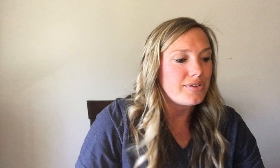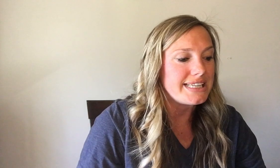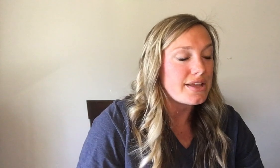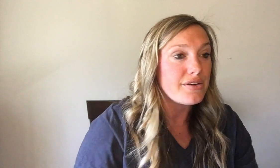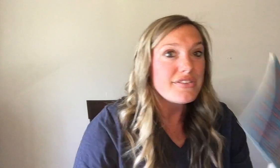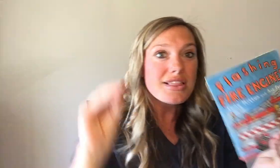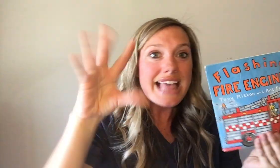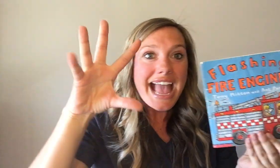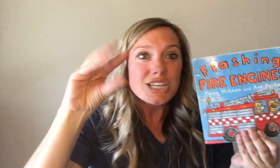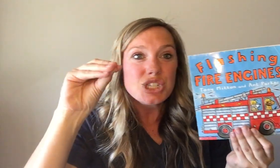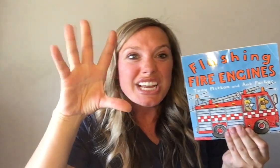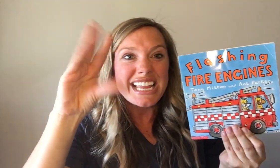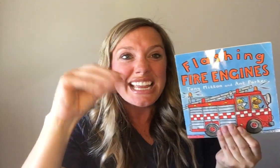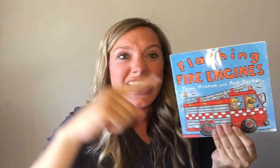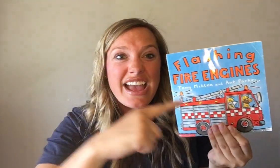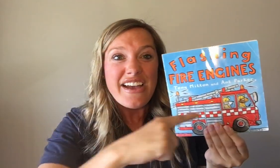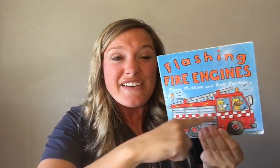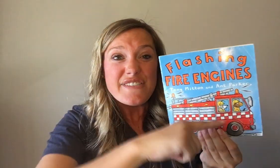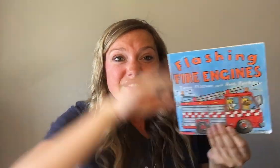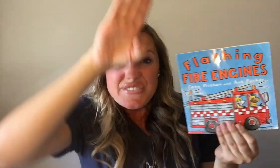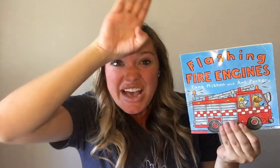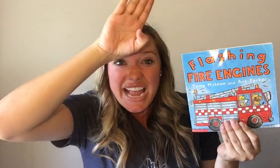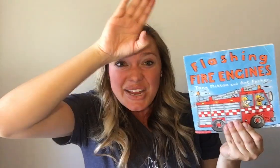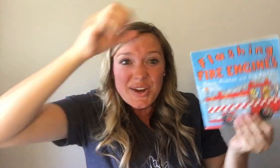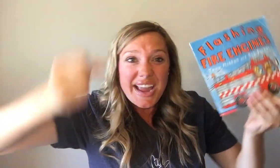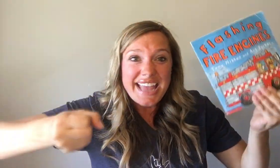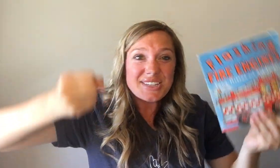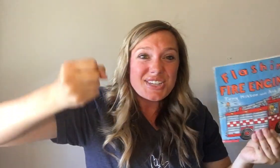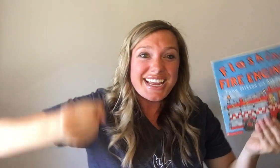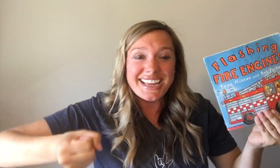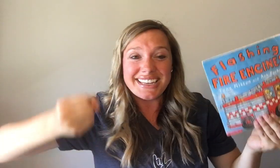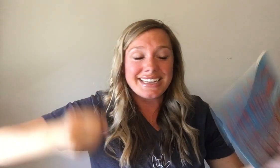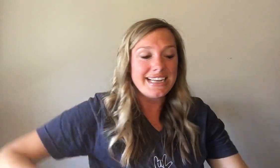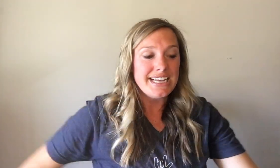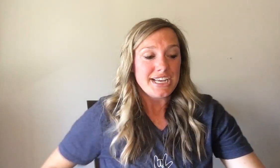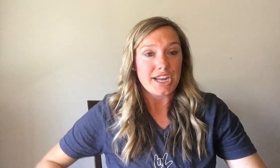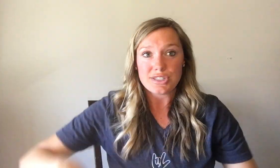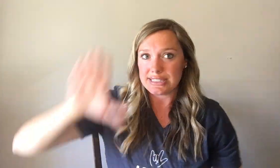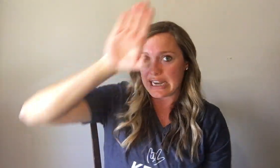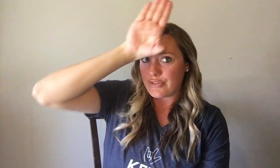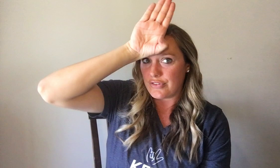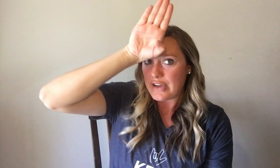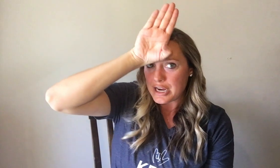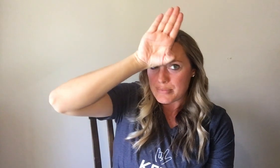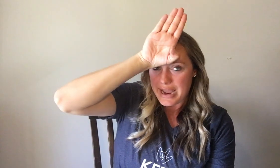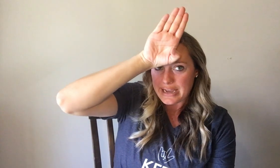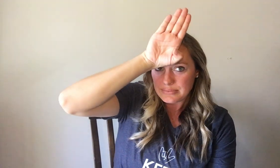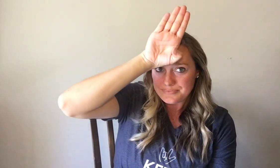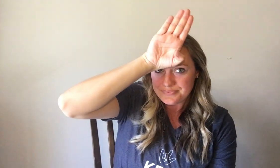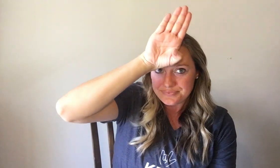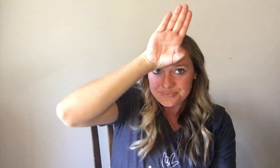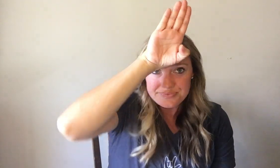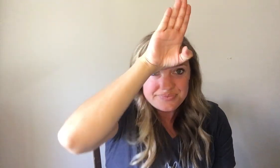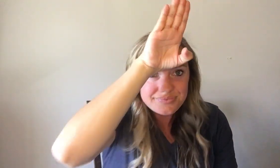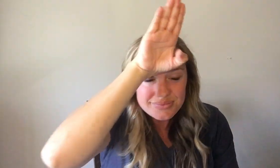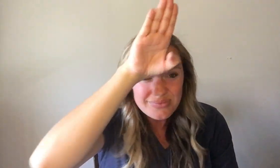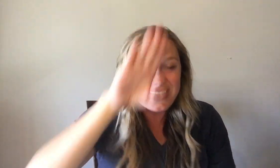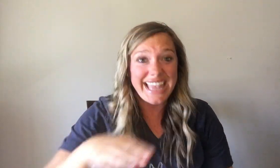friends, flashing fire engine. Here's a sign for fireman. And